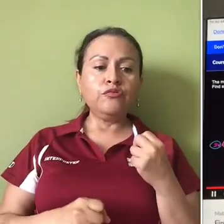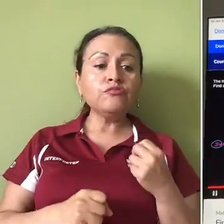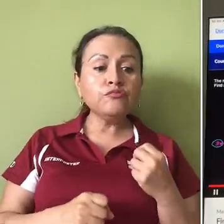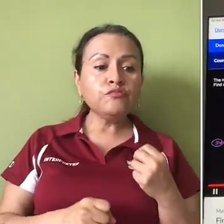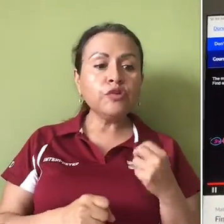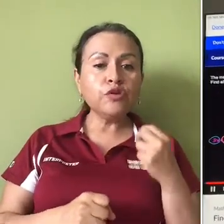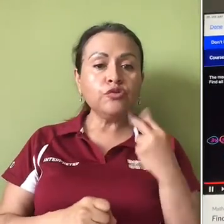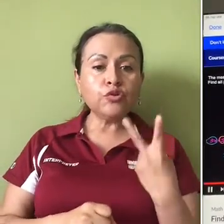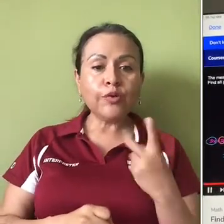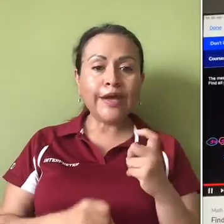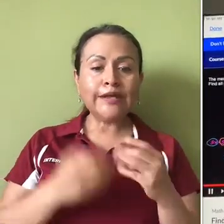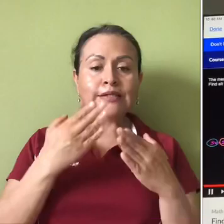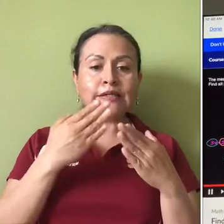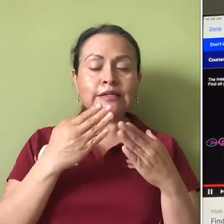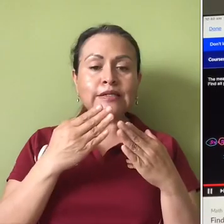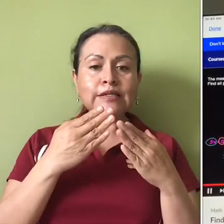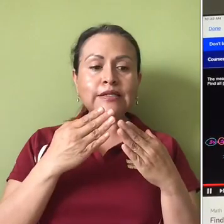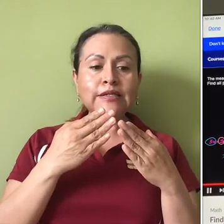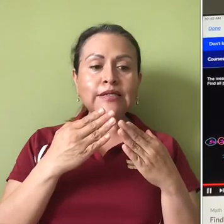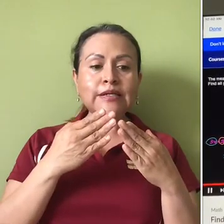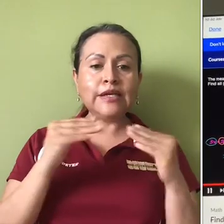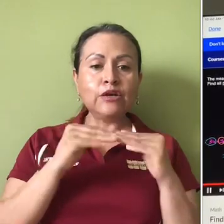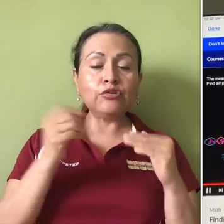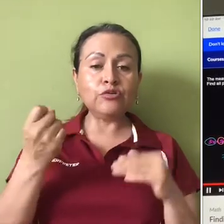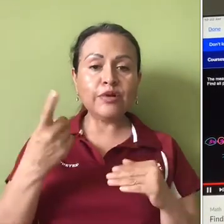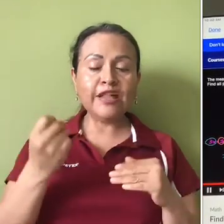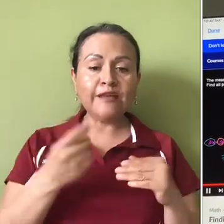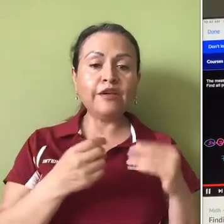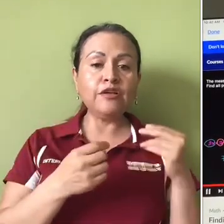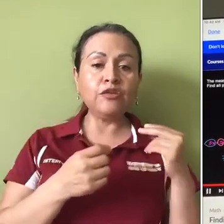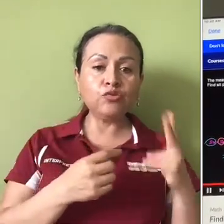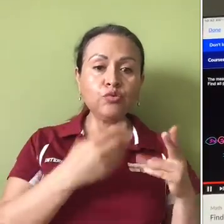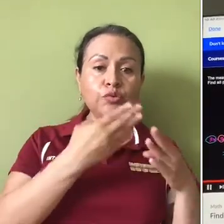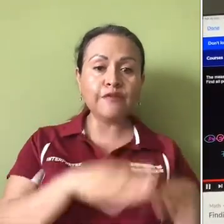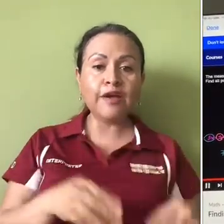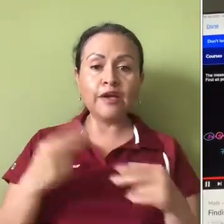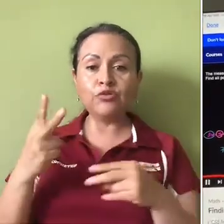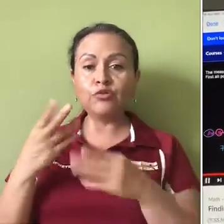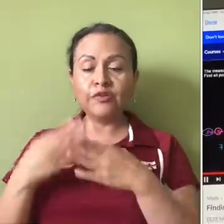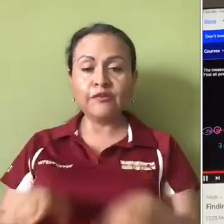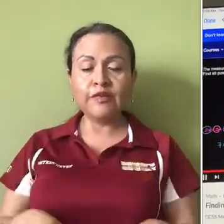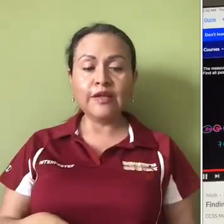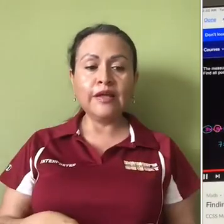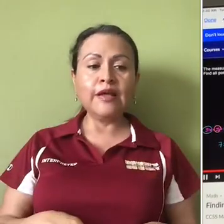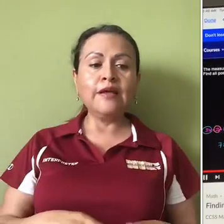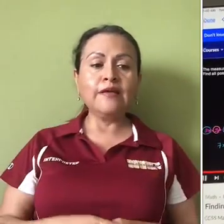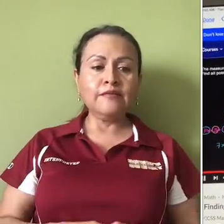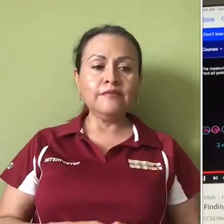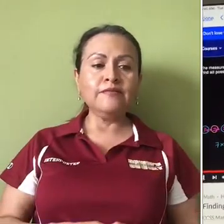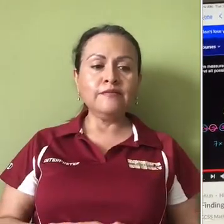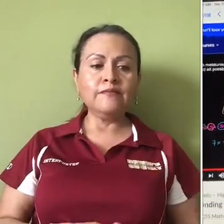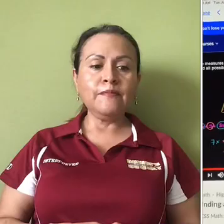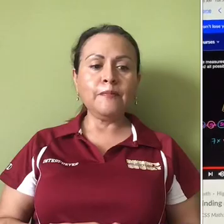can divide both sides. You can divide both sides by 2, and you get x is equal to 11